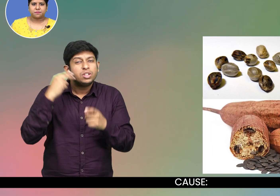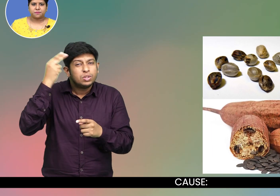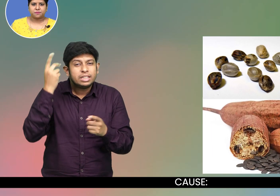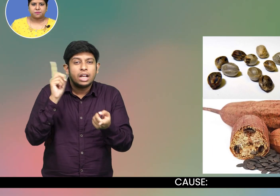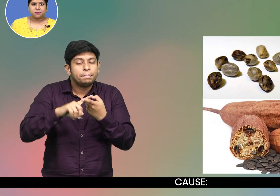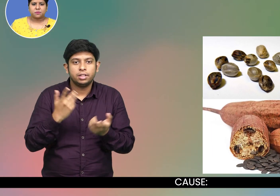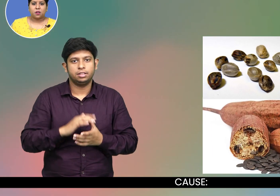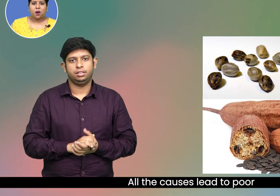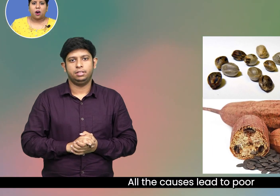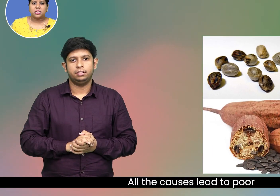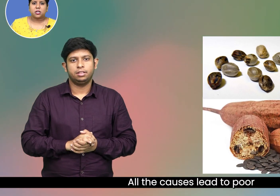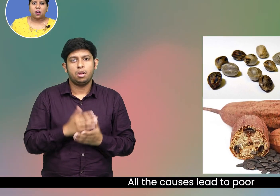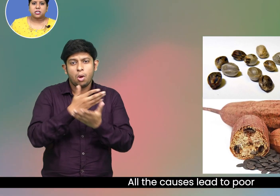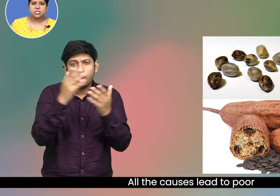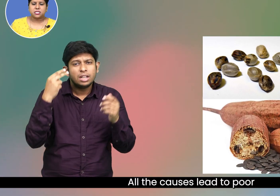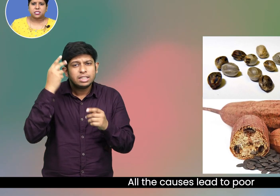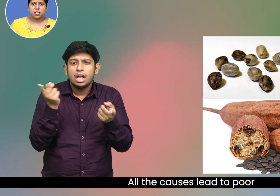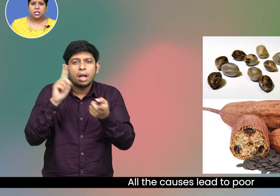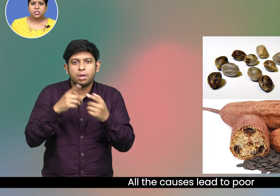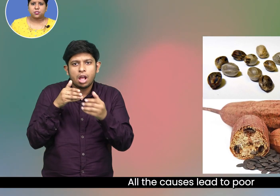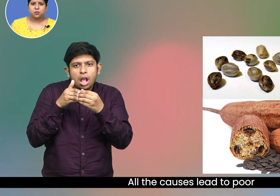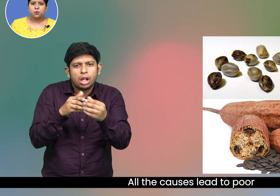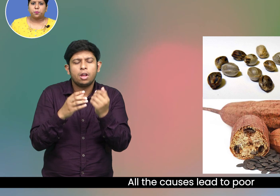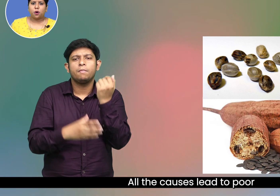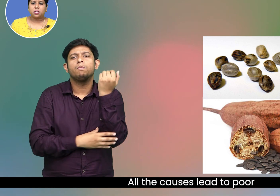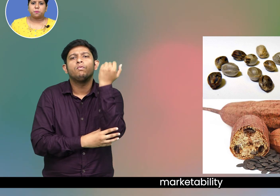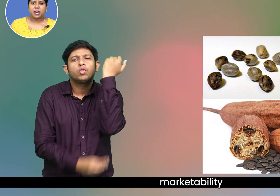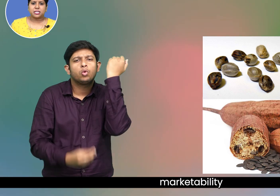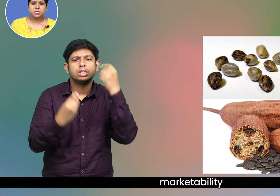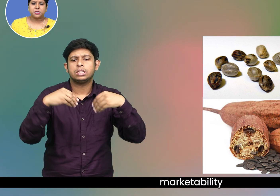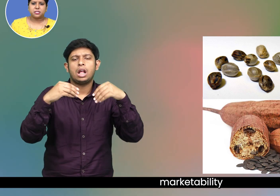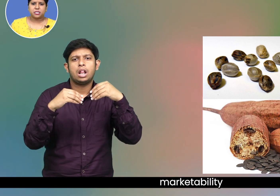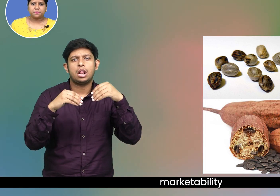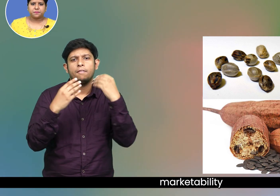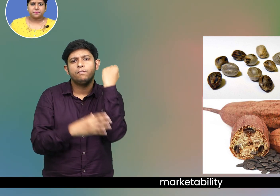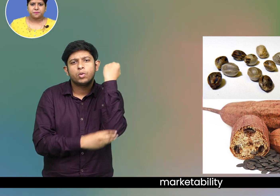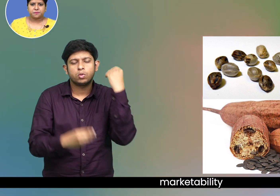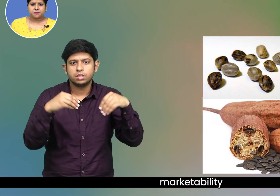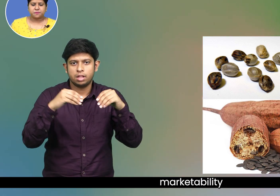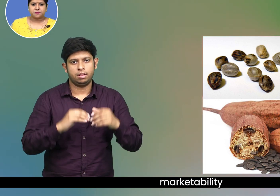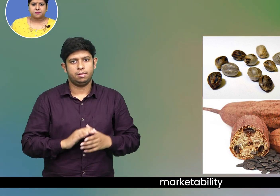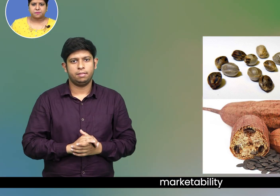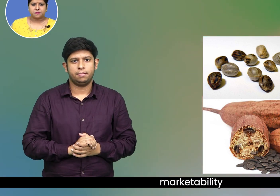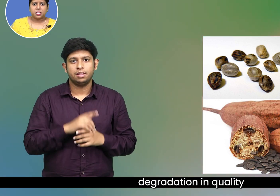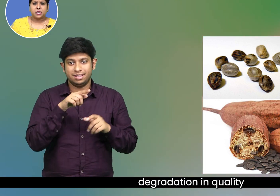Cause: all the causes lead to poor marketability,